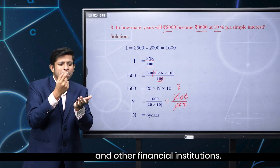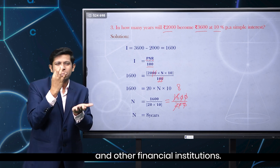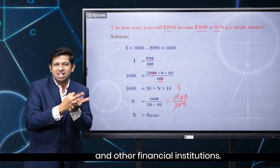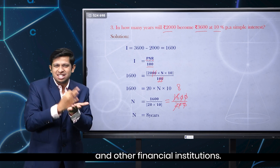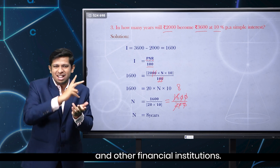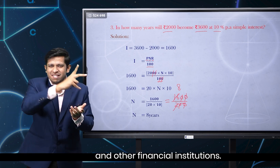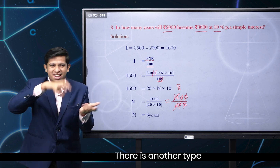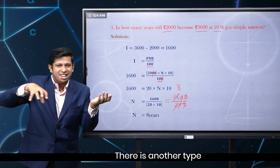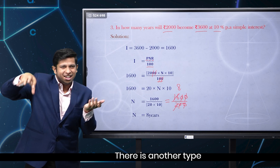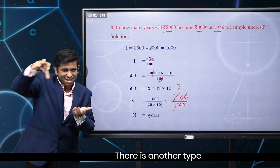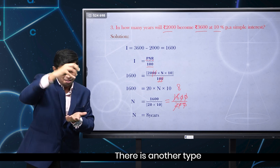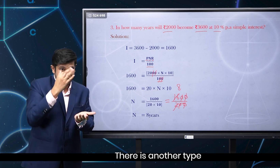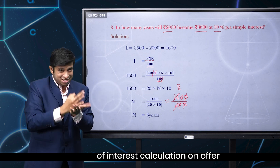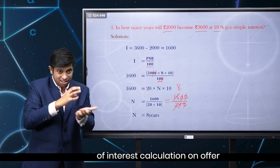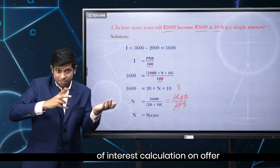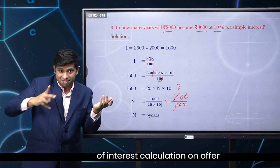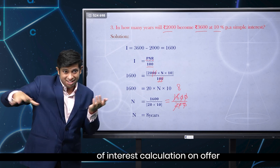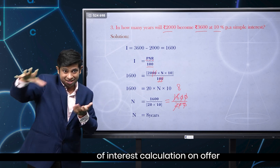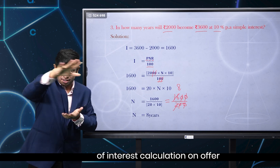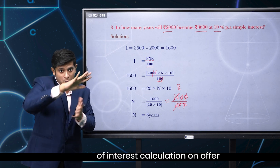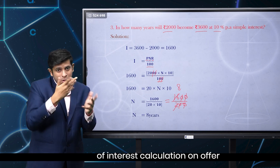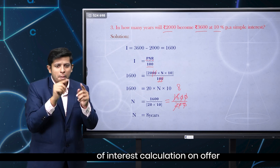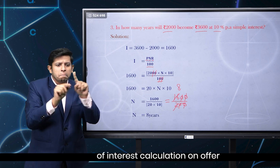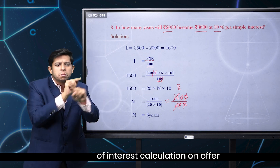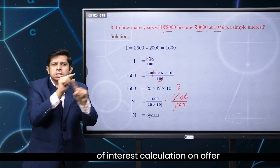institutions, there is another type of interest calculation on offer.